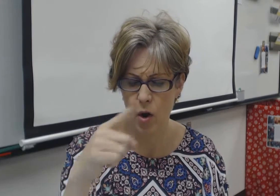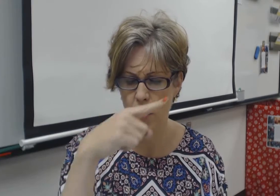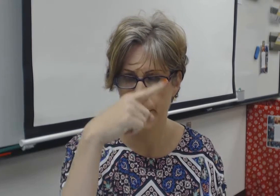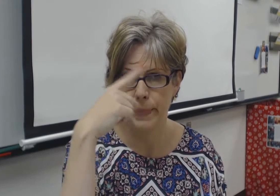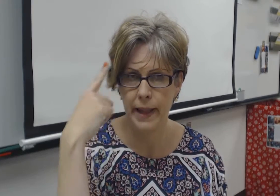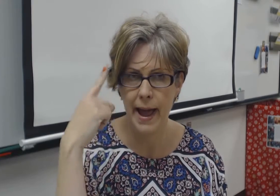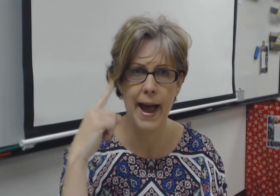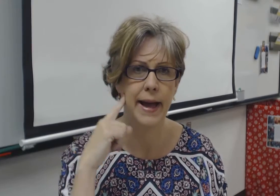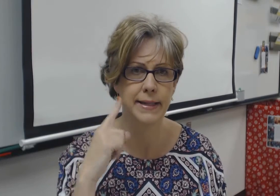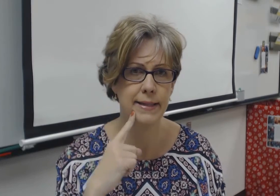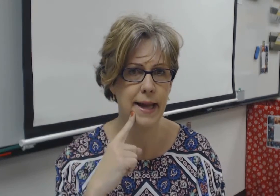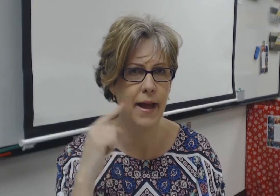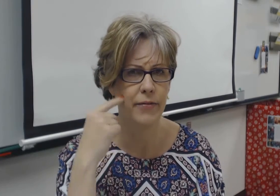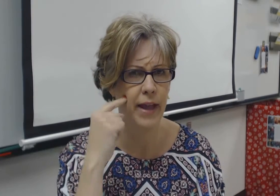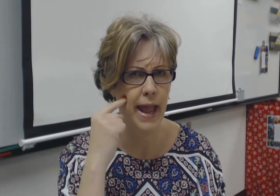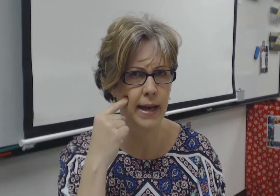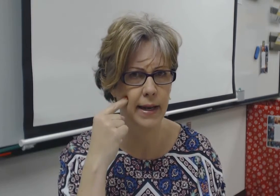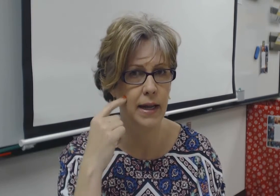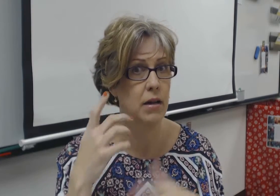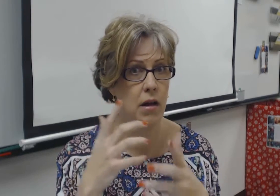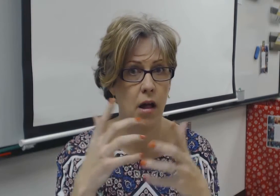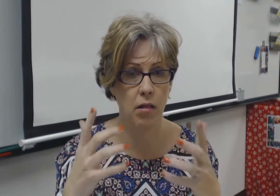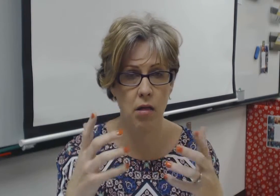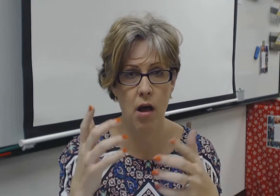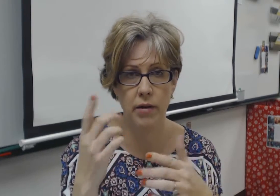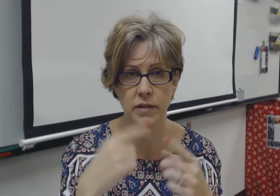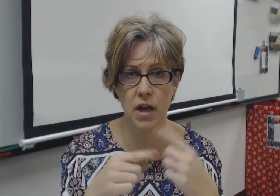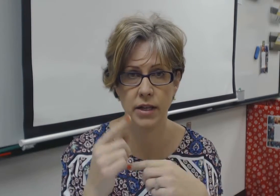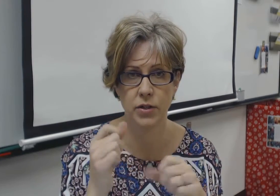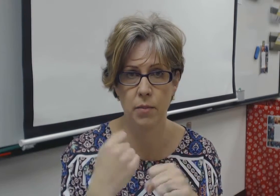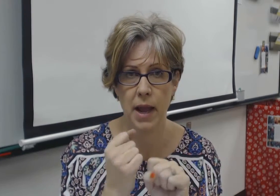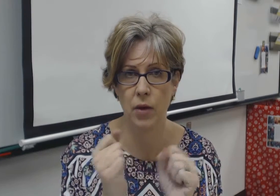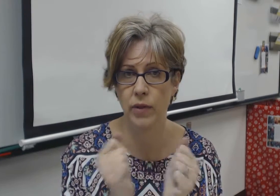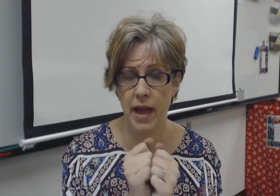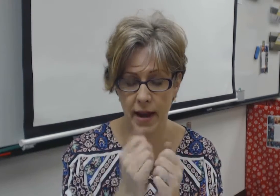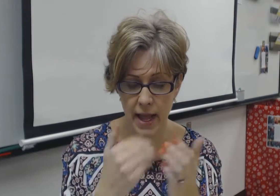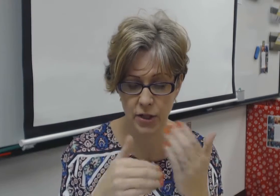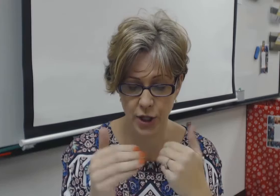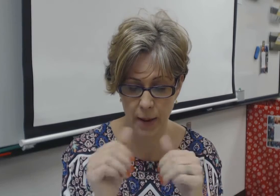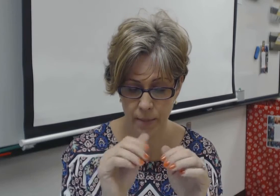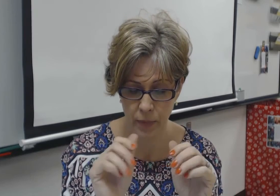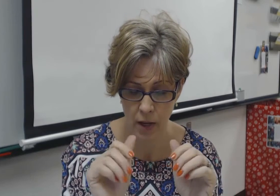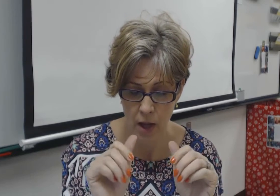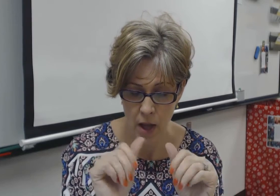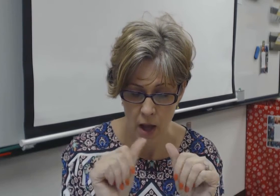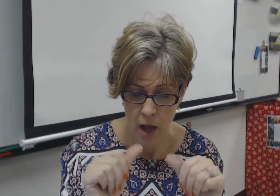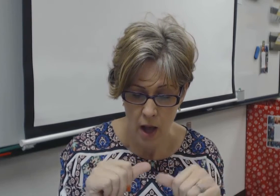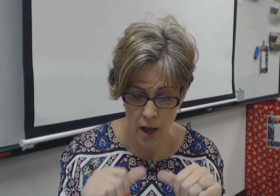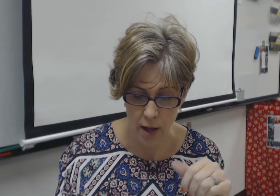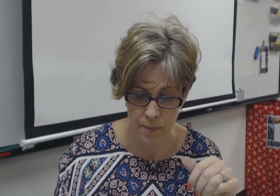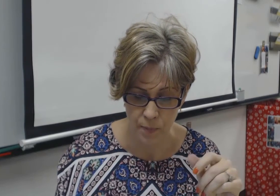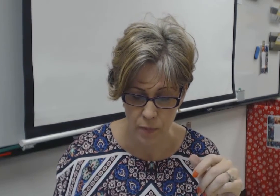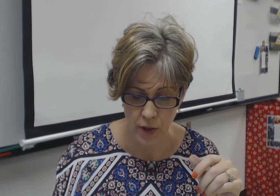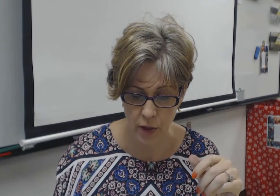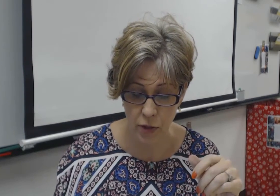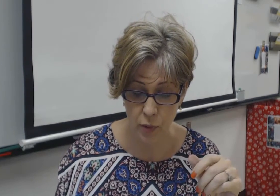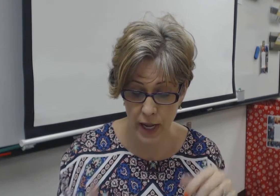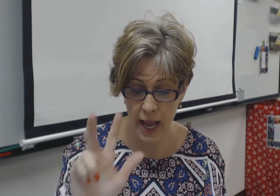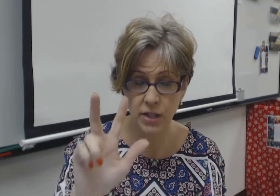where, black, death, candy. A lot of signs are made with that hand shape. The 3 hand